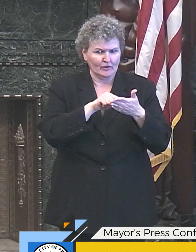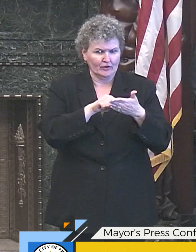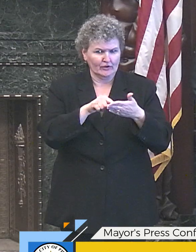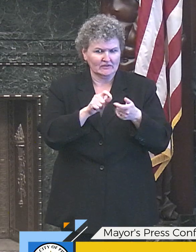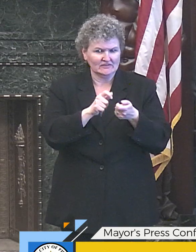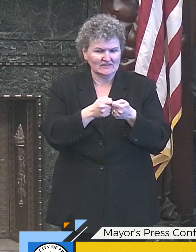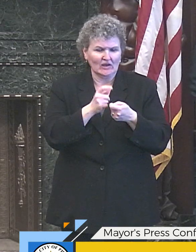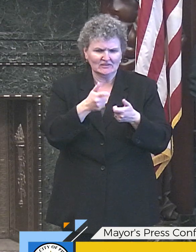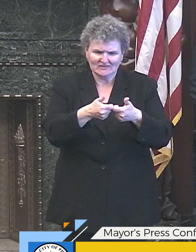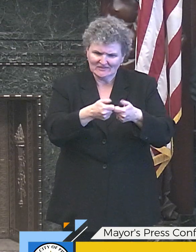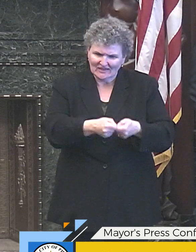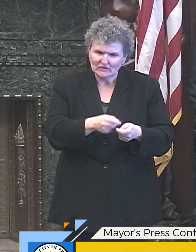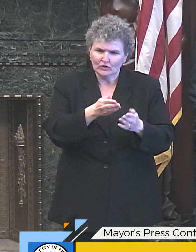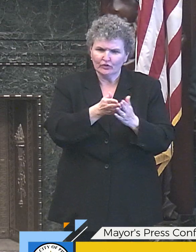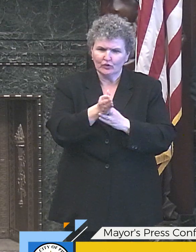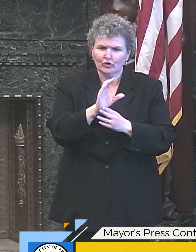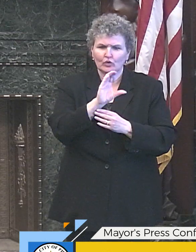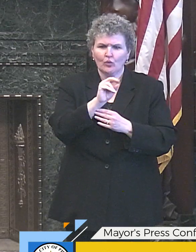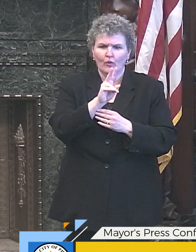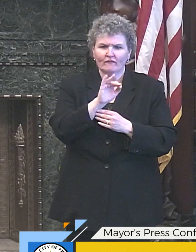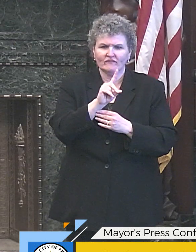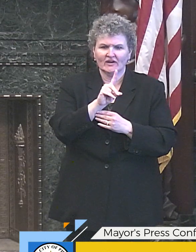text COVID PHL to